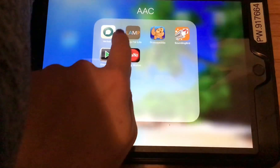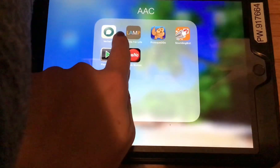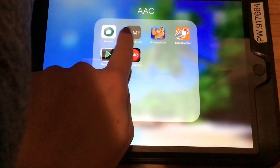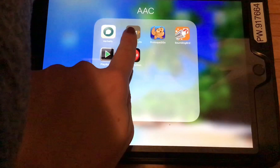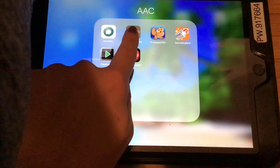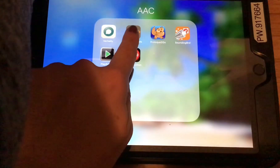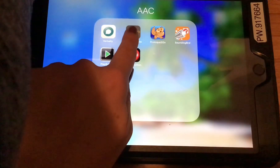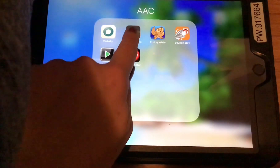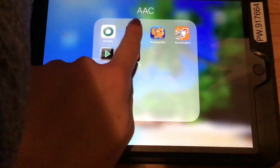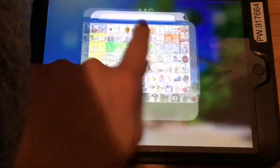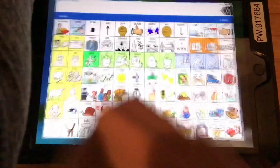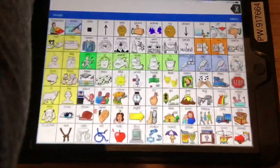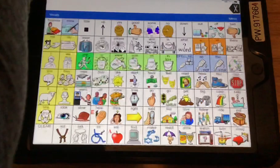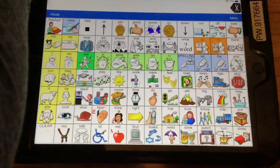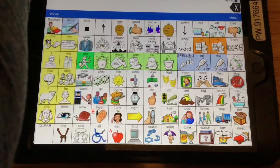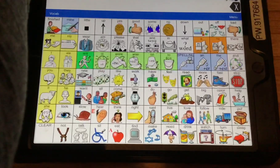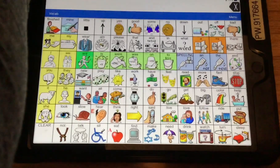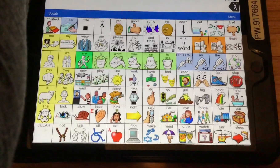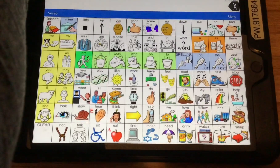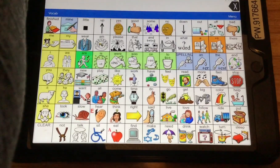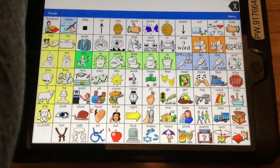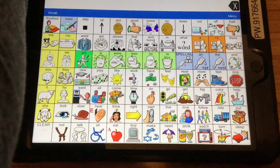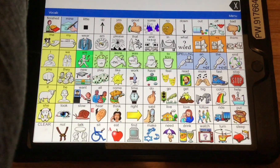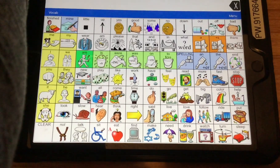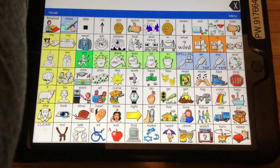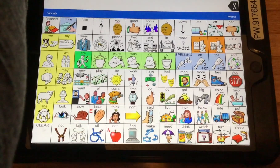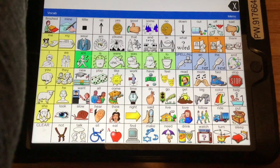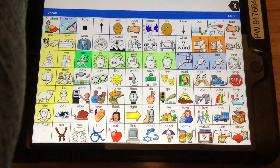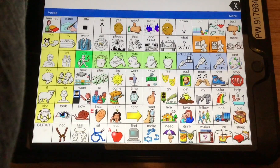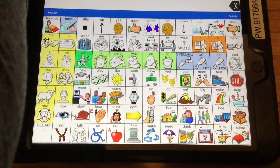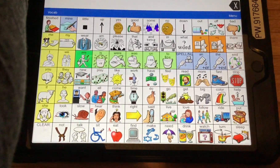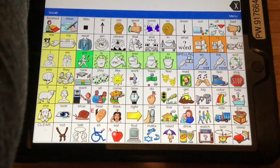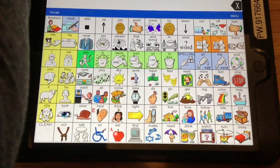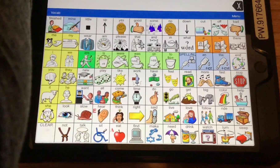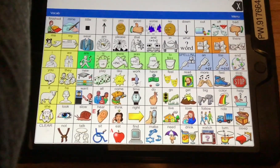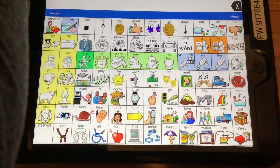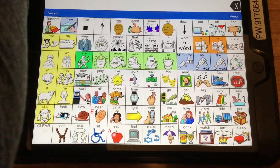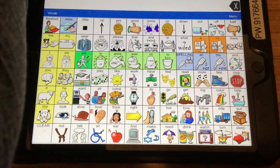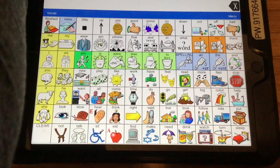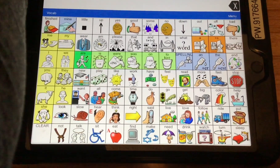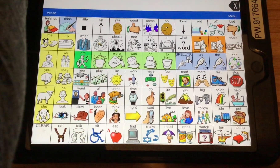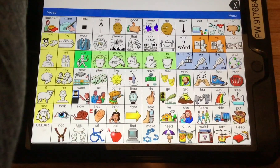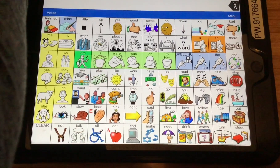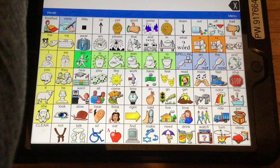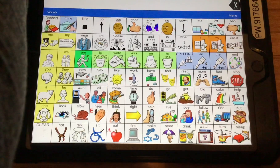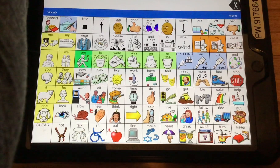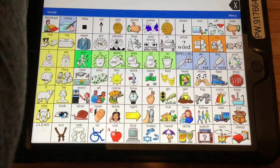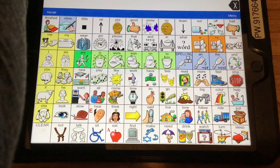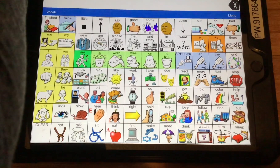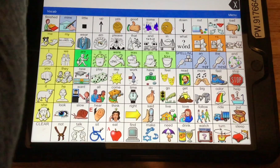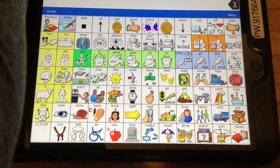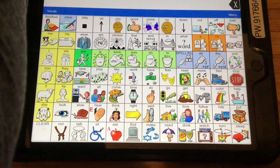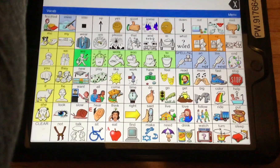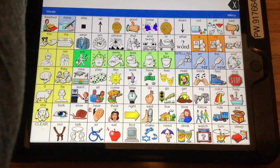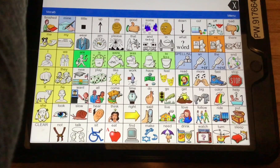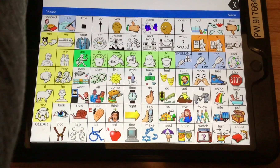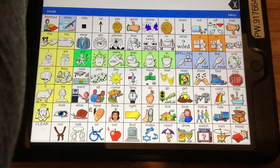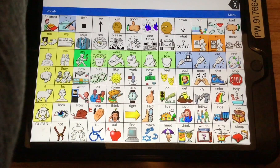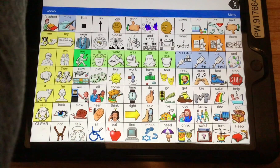LAMP. Now, if your kid has either the accent device, which might have like a big rubbery case on it, or if they have the